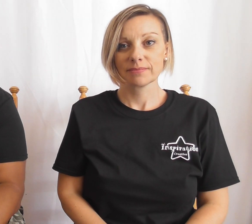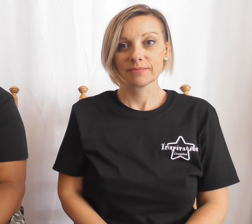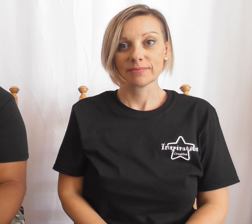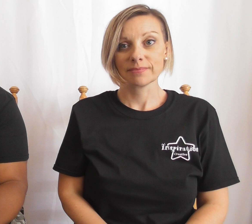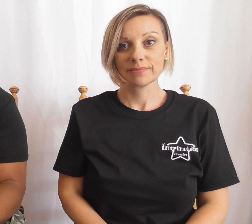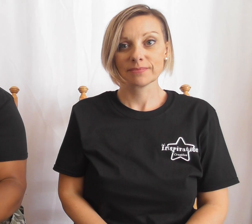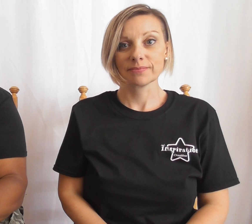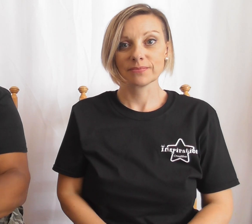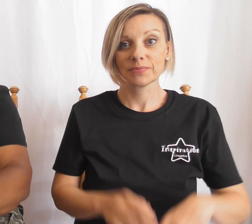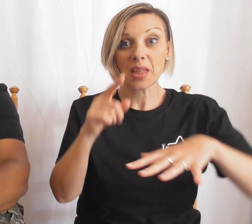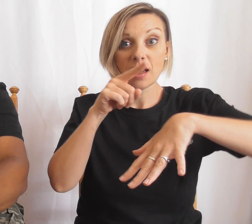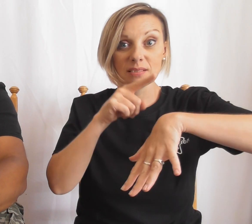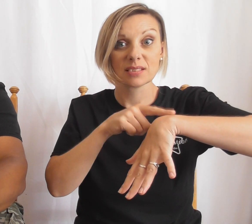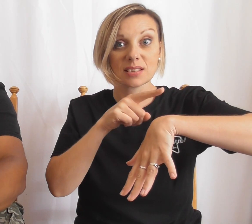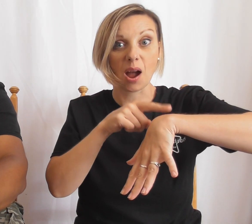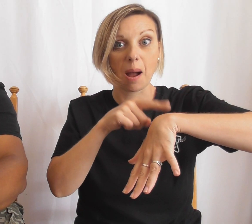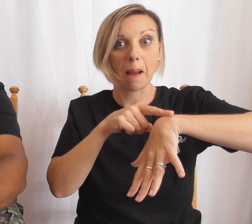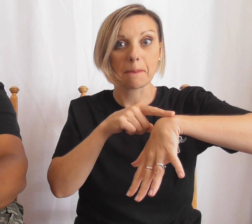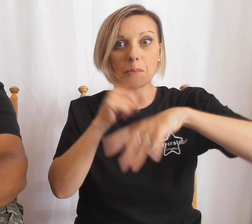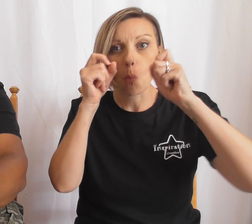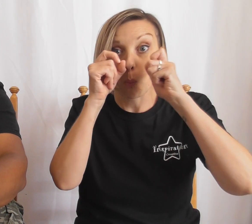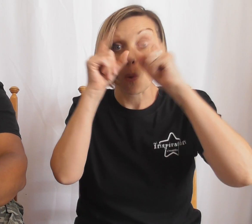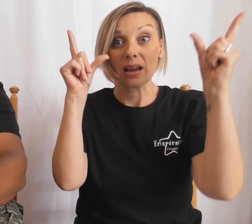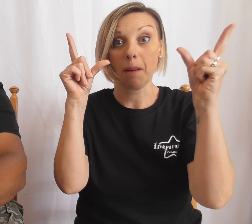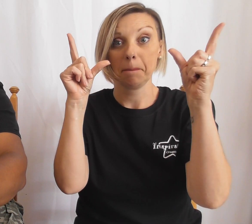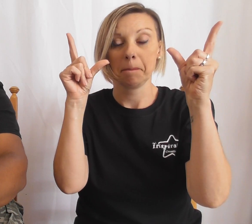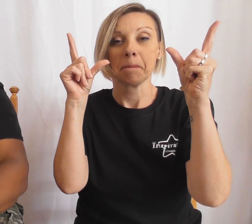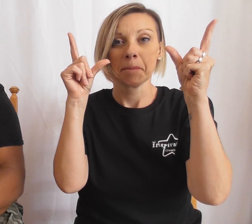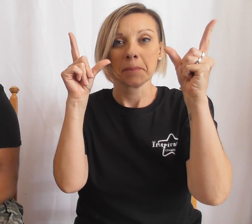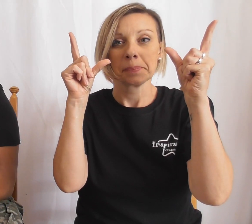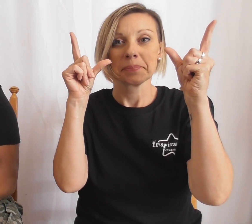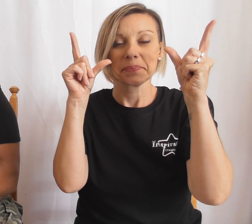It's time for George to get up.